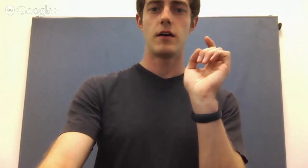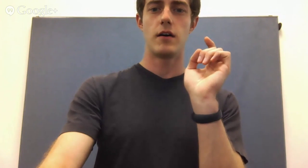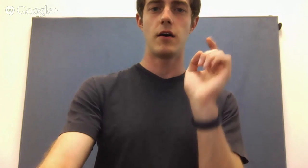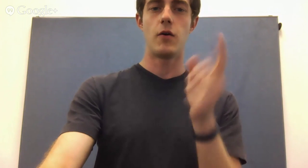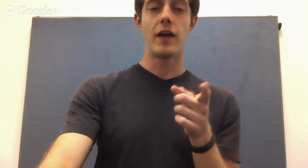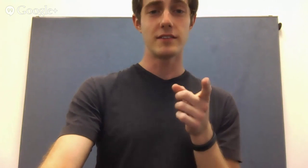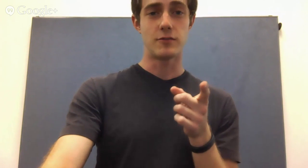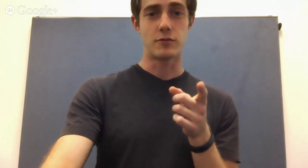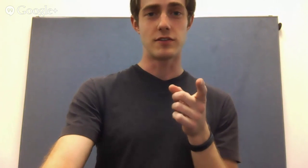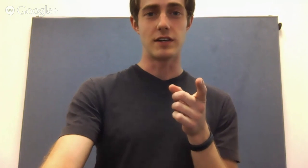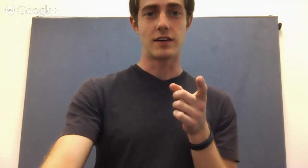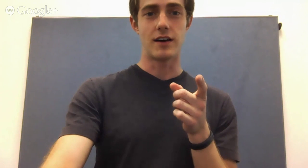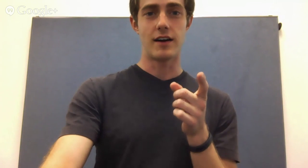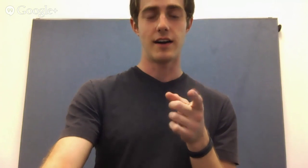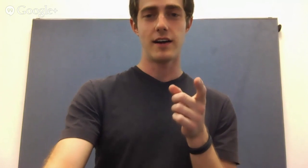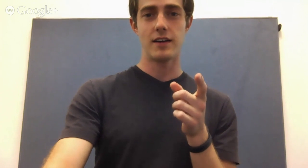Oh, that's interesting.